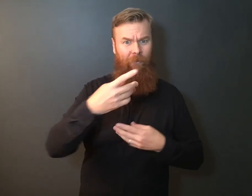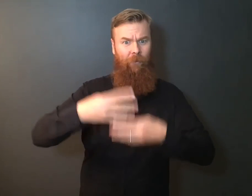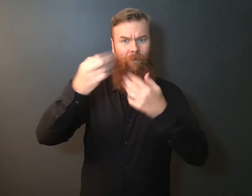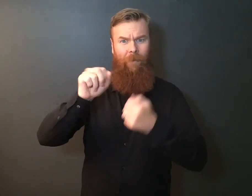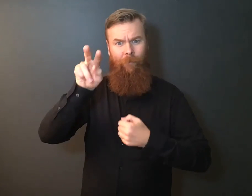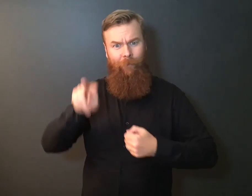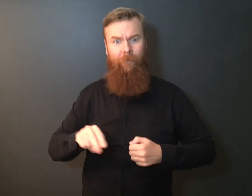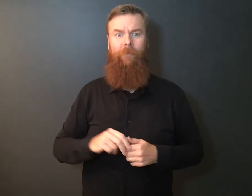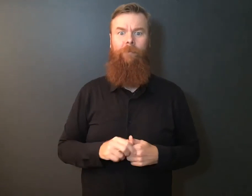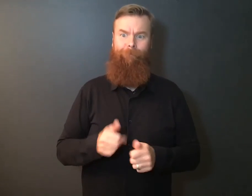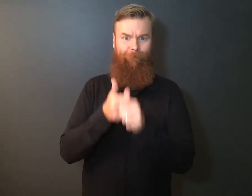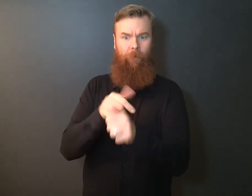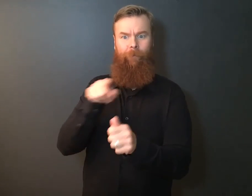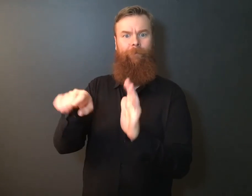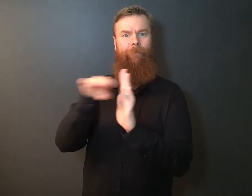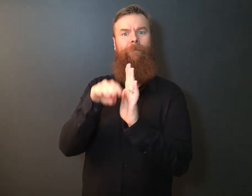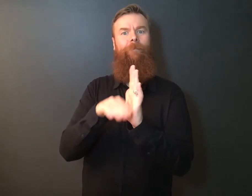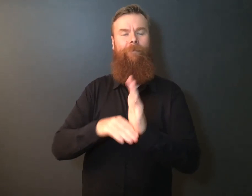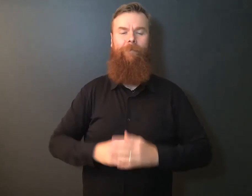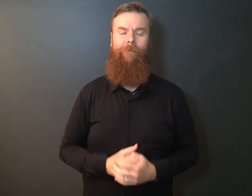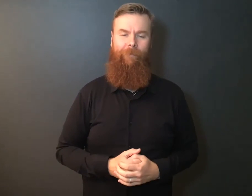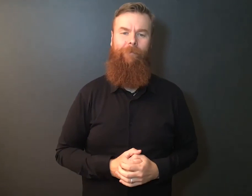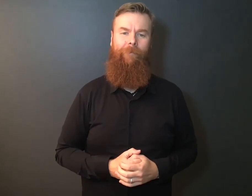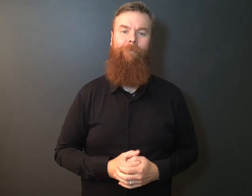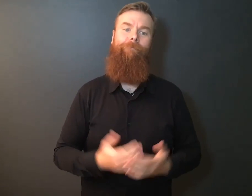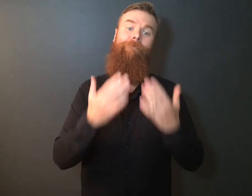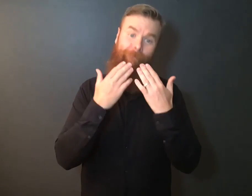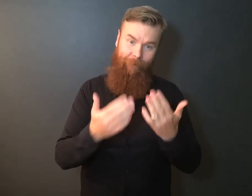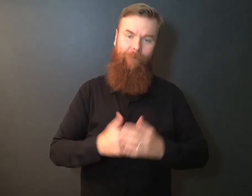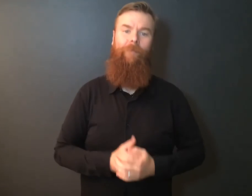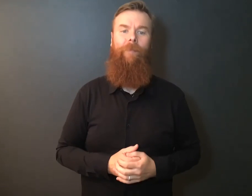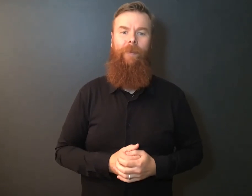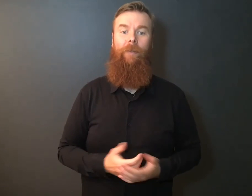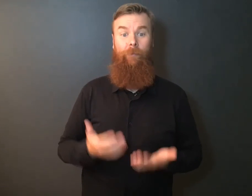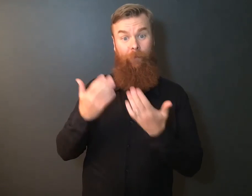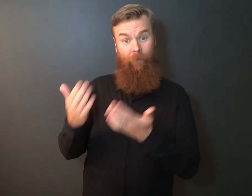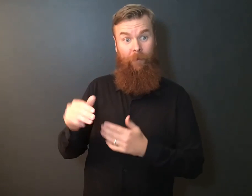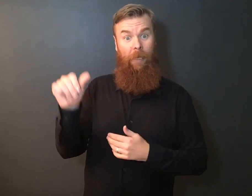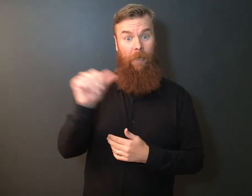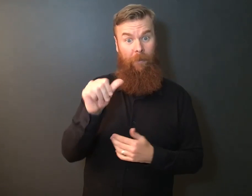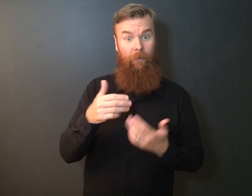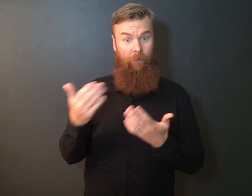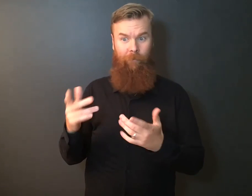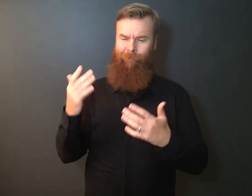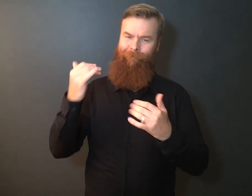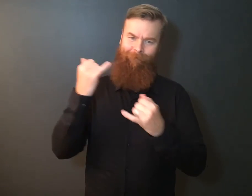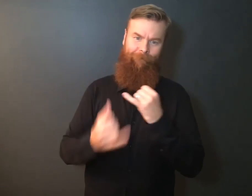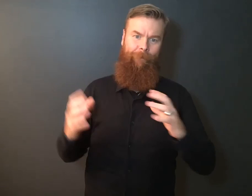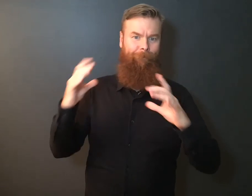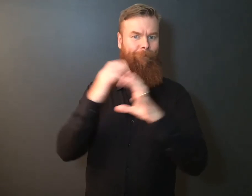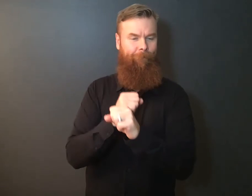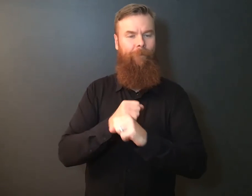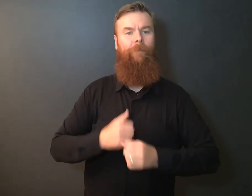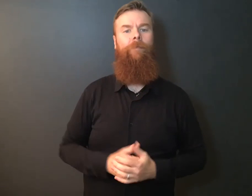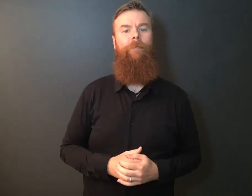Thank you so much, and over to you, Anna, for the closing remarks. Guler, thank you so much for the excellent facilitation. You